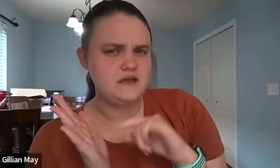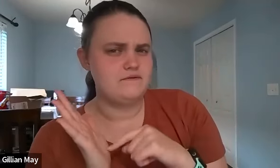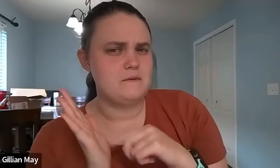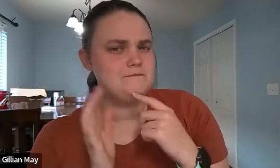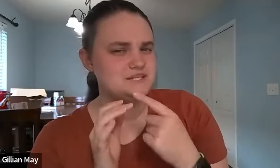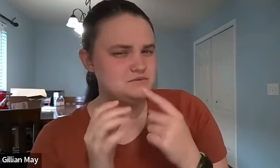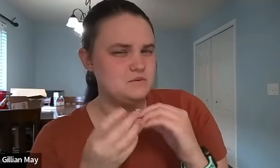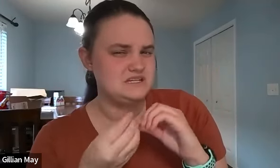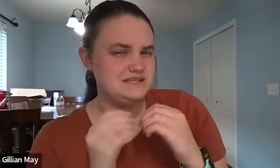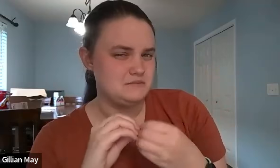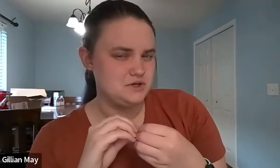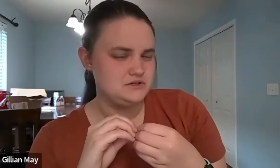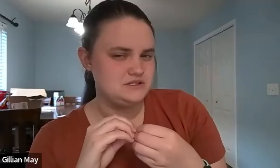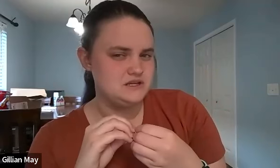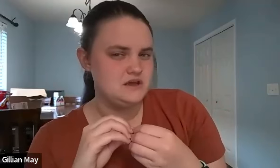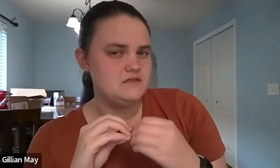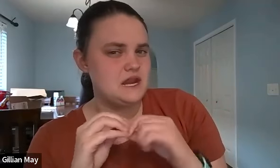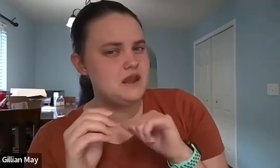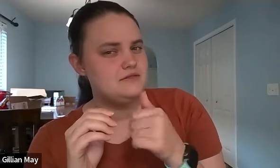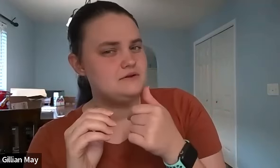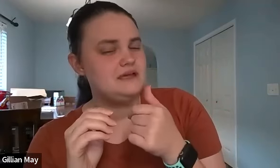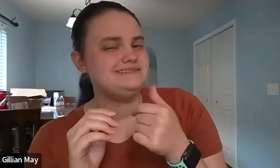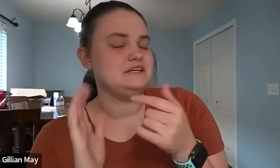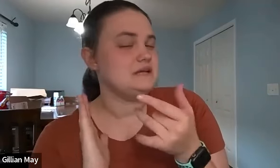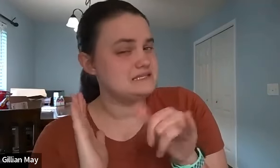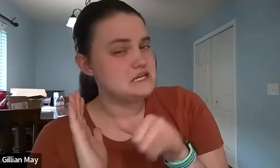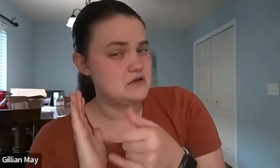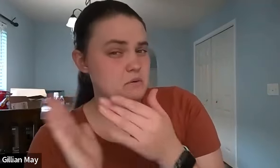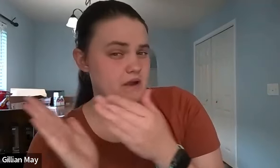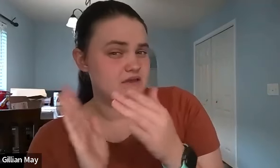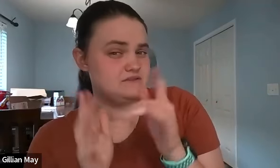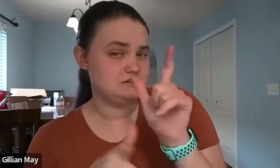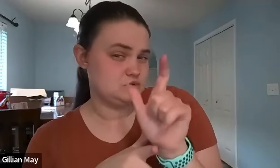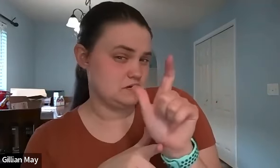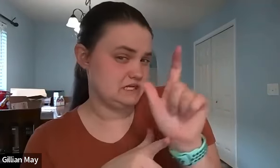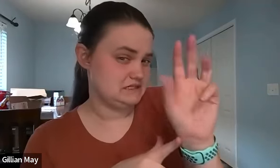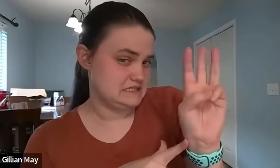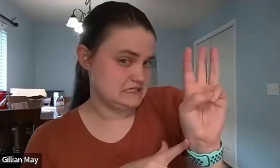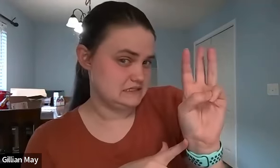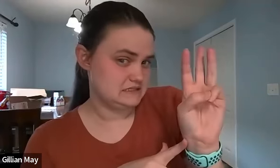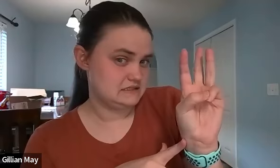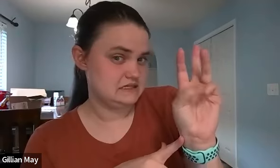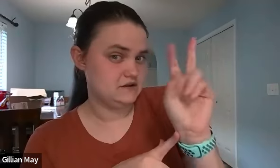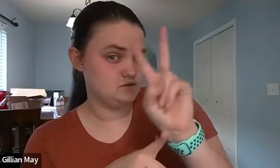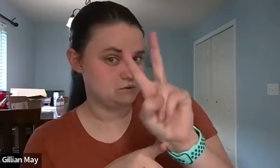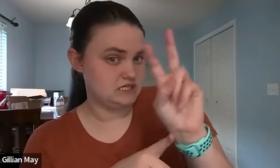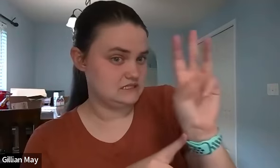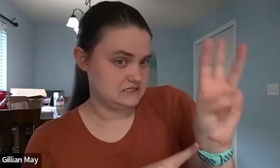I ever mentioned when we did numbers that there is another way of saying 26 instead of